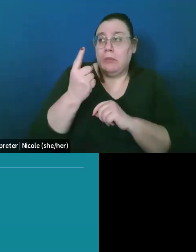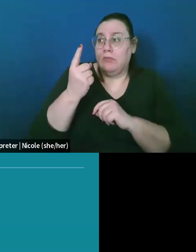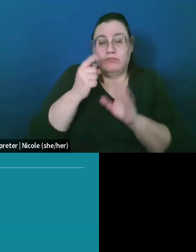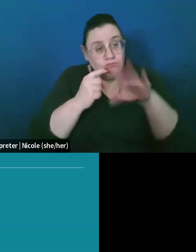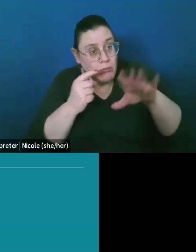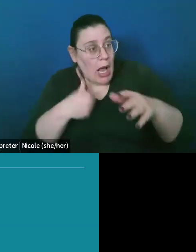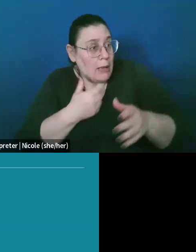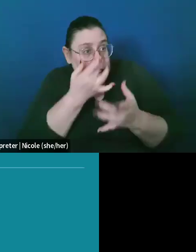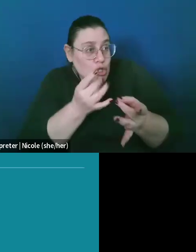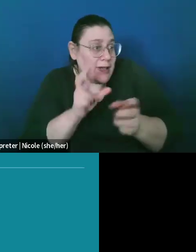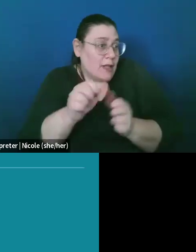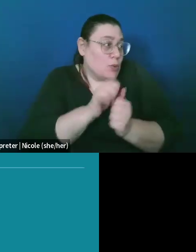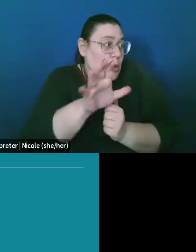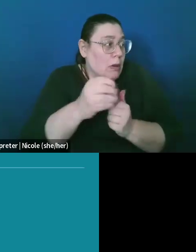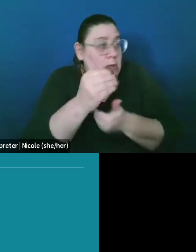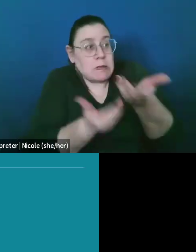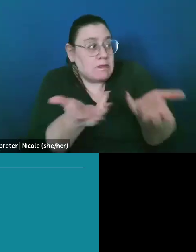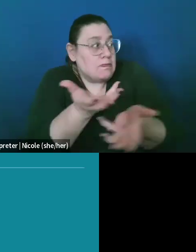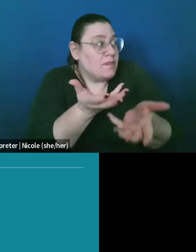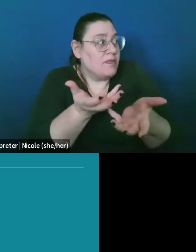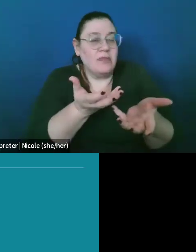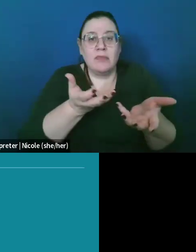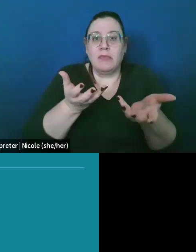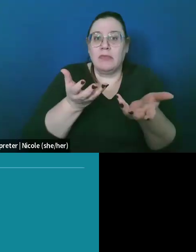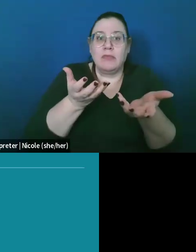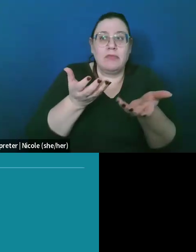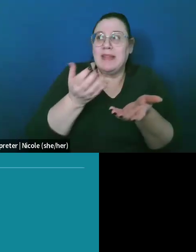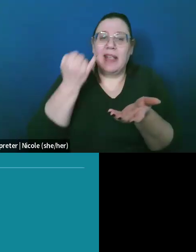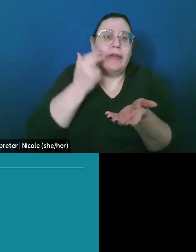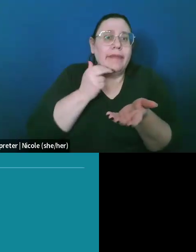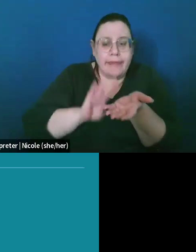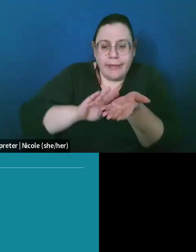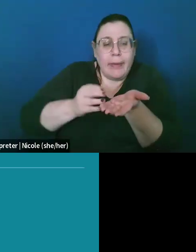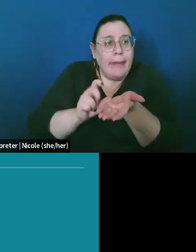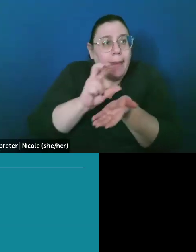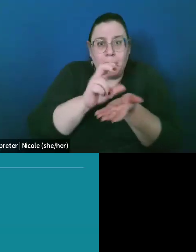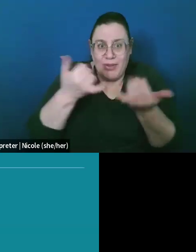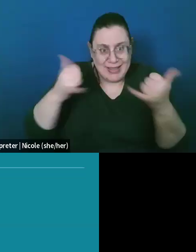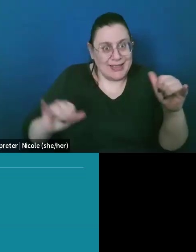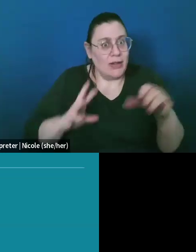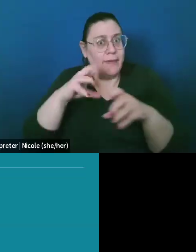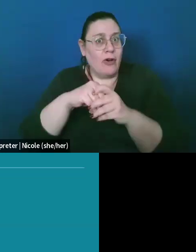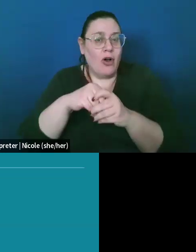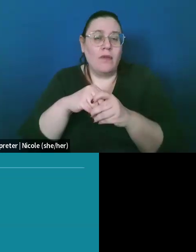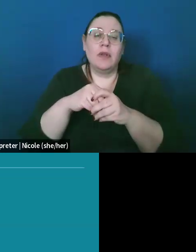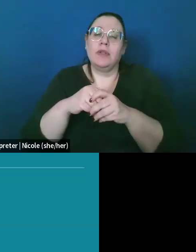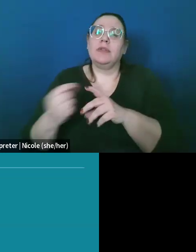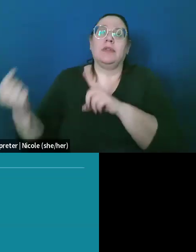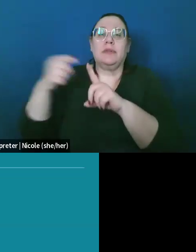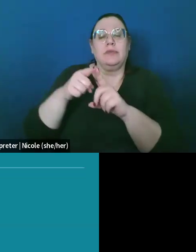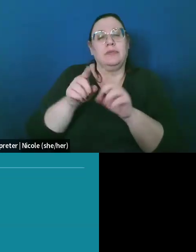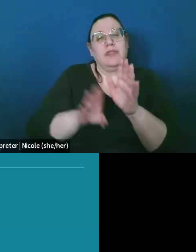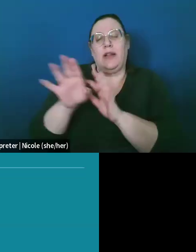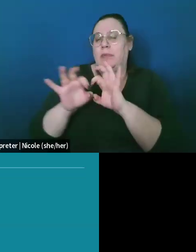were interested, and even if it's a small amount, they're just kind of getting into it. So again, it kind of just goes back to relationship